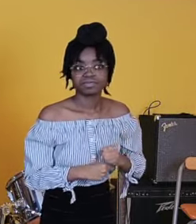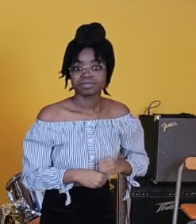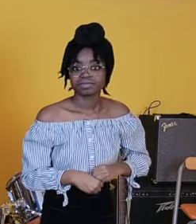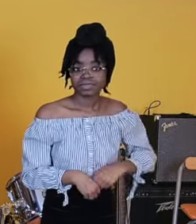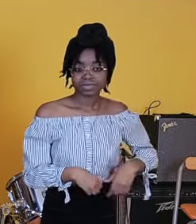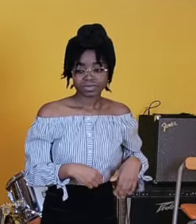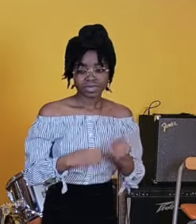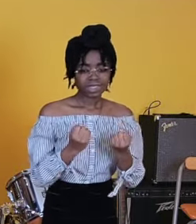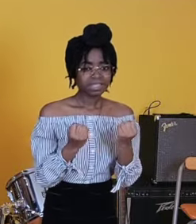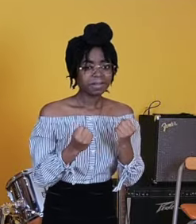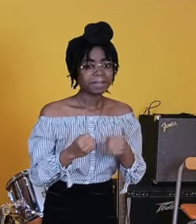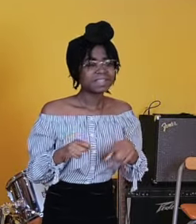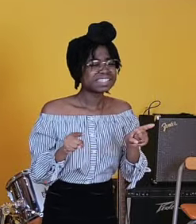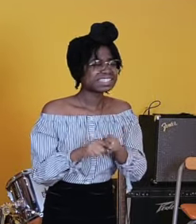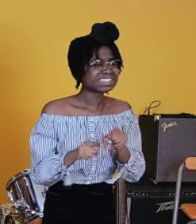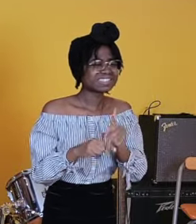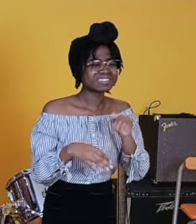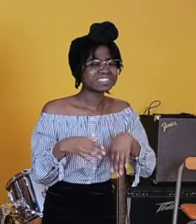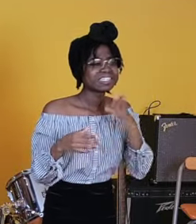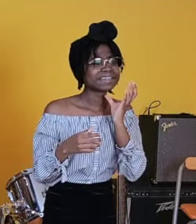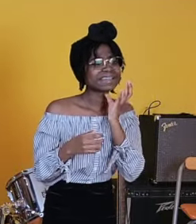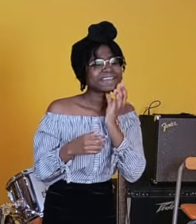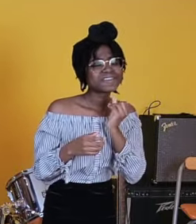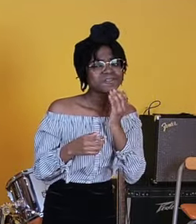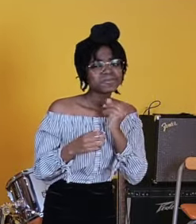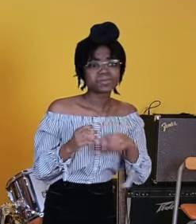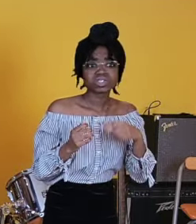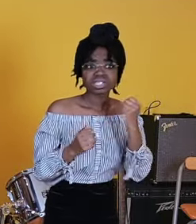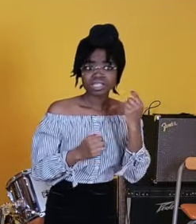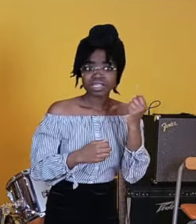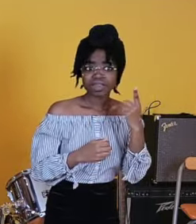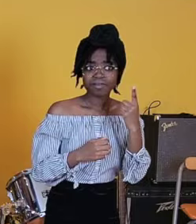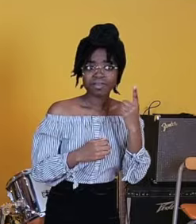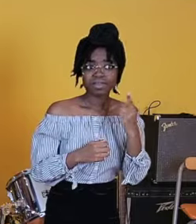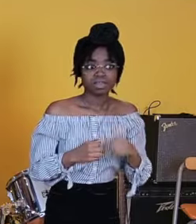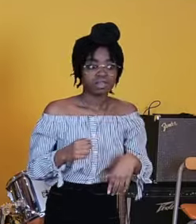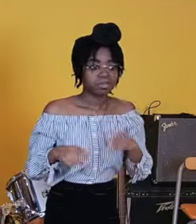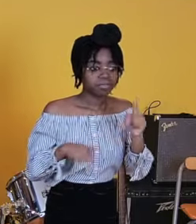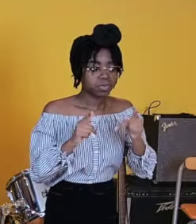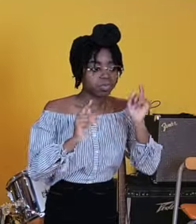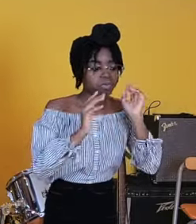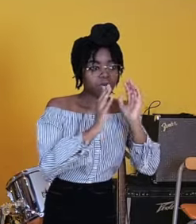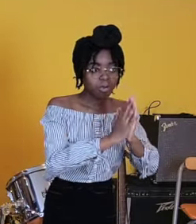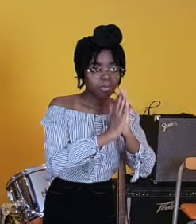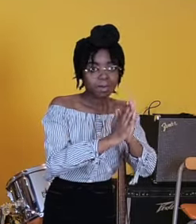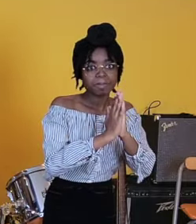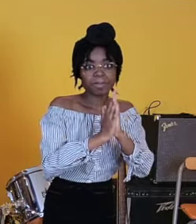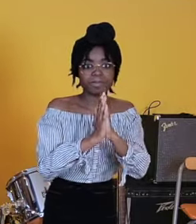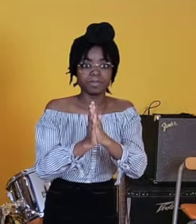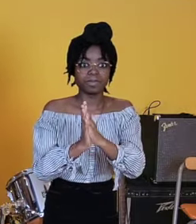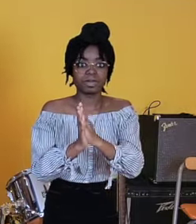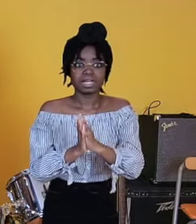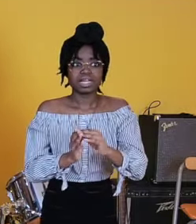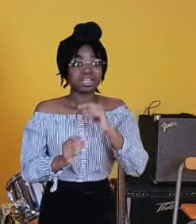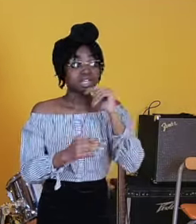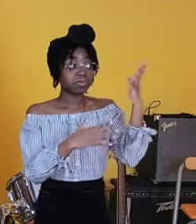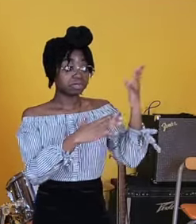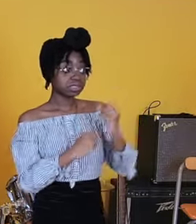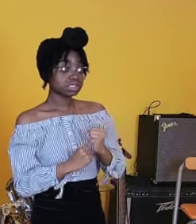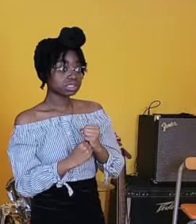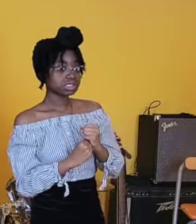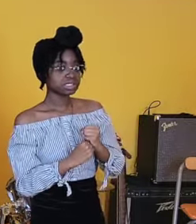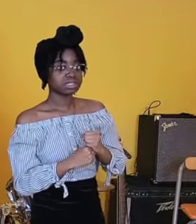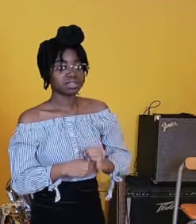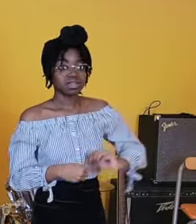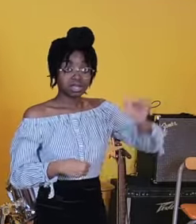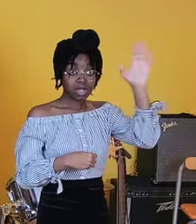for, some of them did not receive it. Adam, what's the saying? Abraham didn't live to see all the blessings that